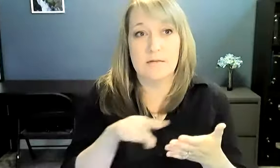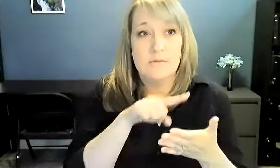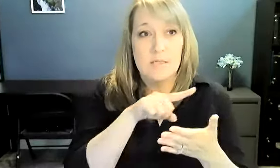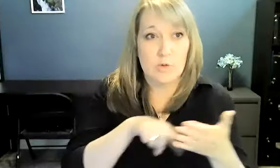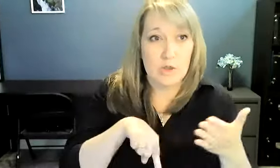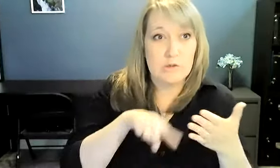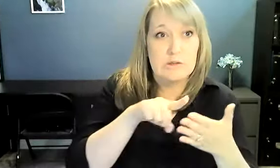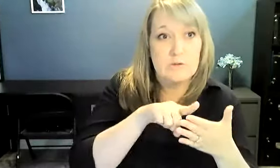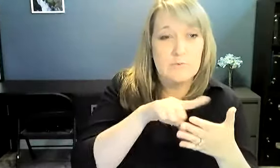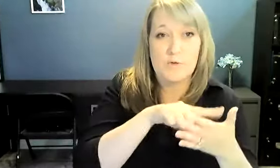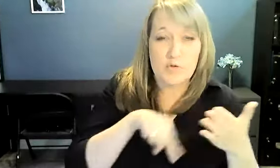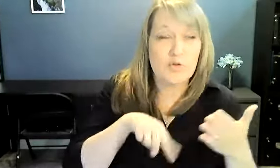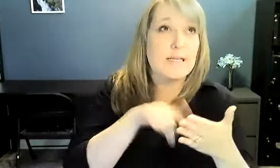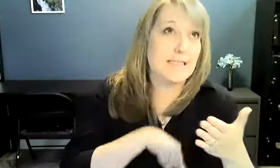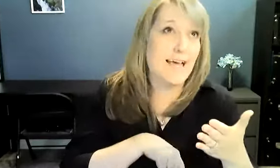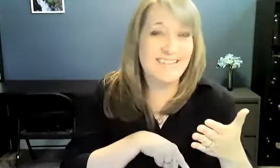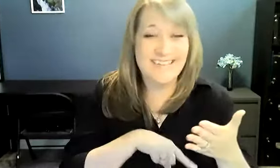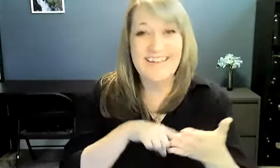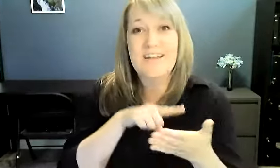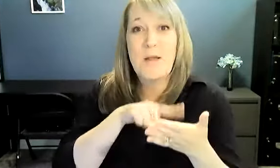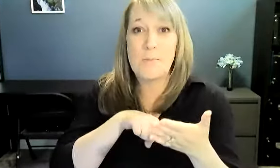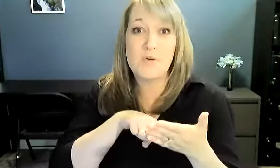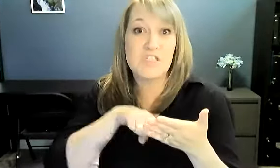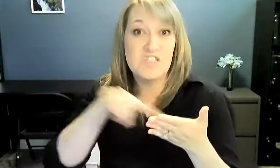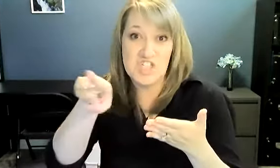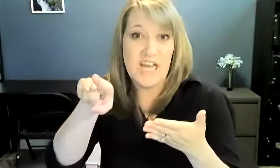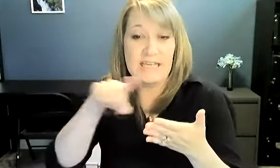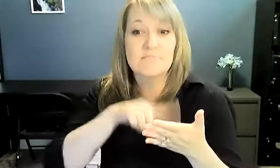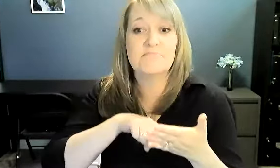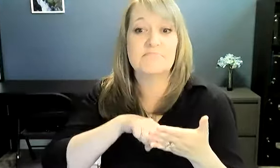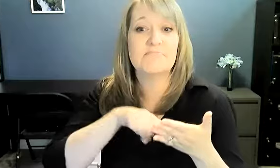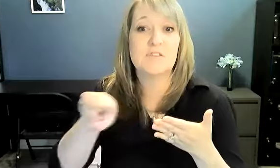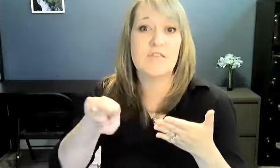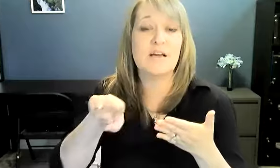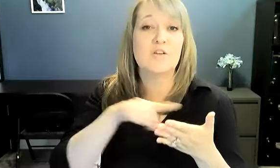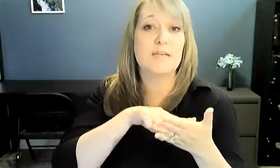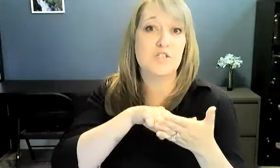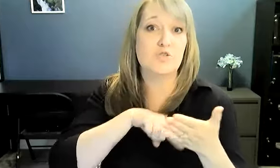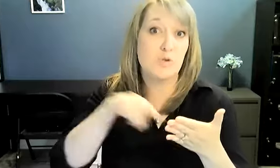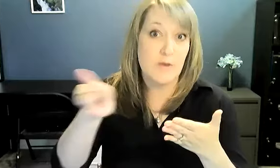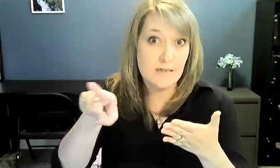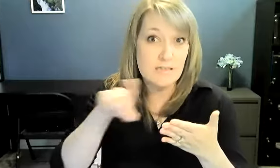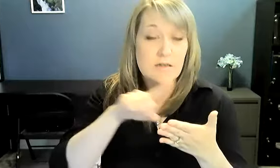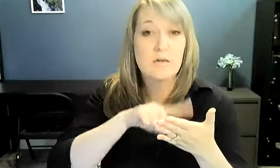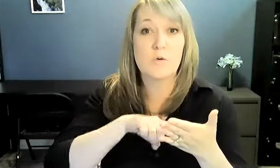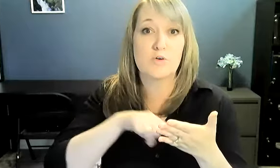to, criticize. I'm going to just check it. So that could mean to correct or to